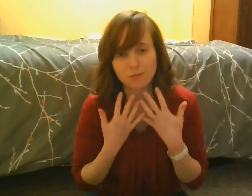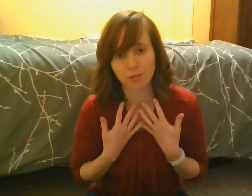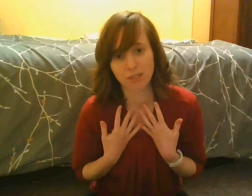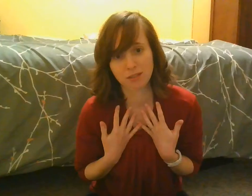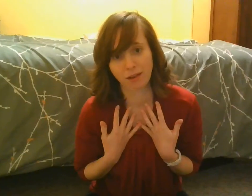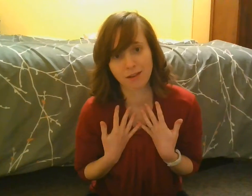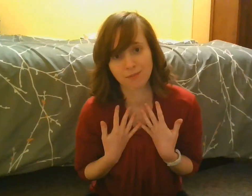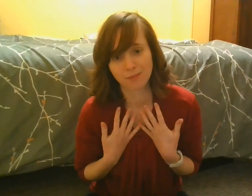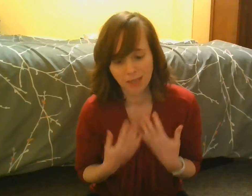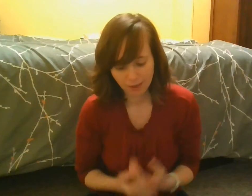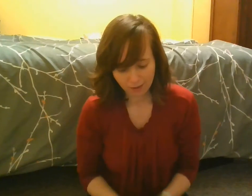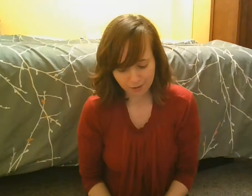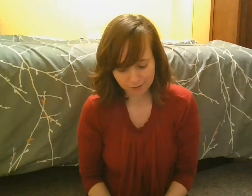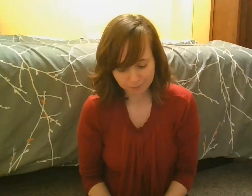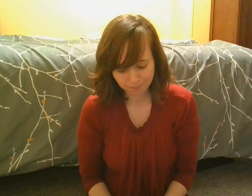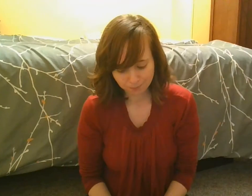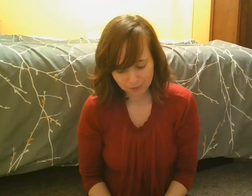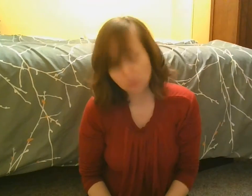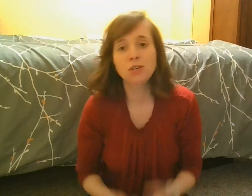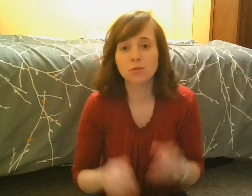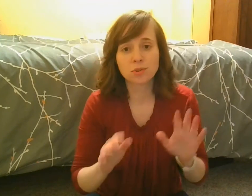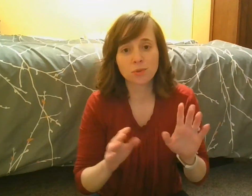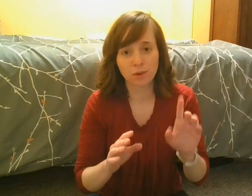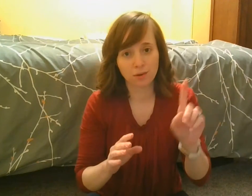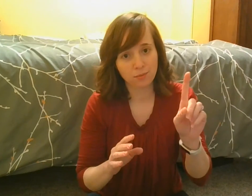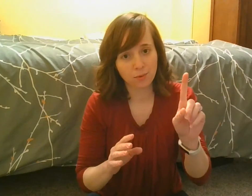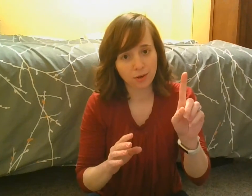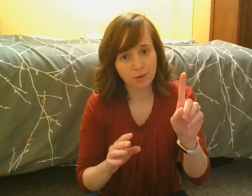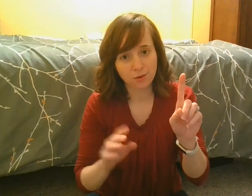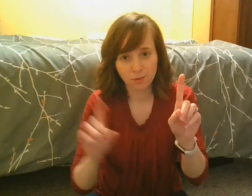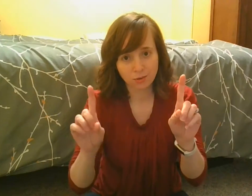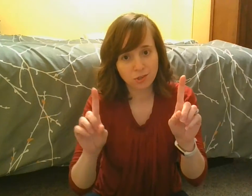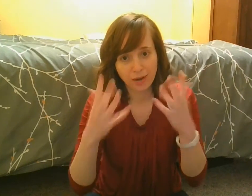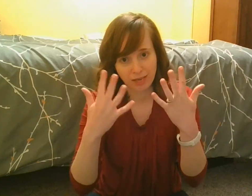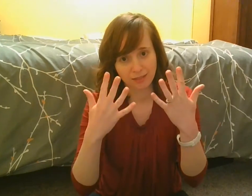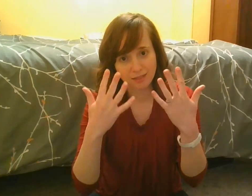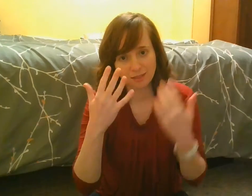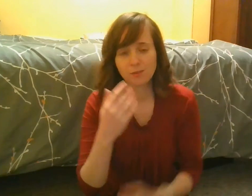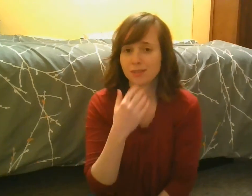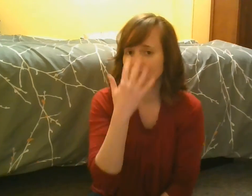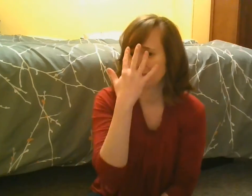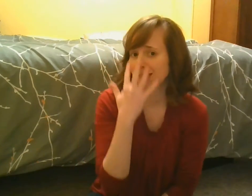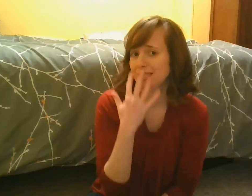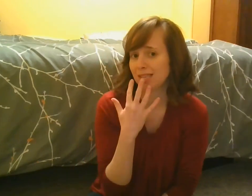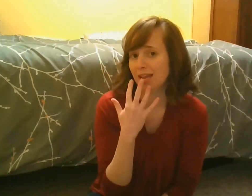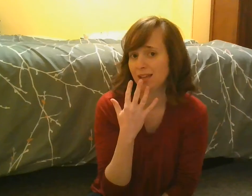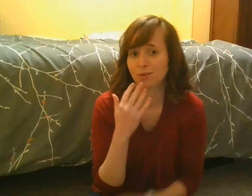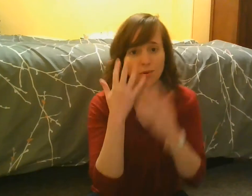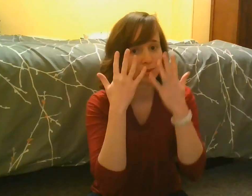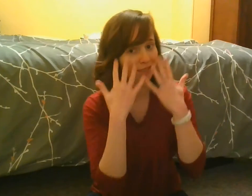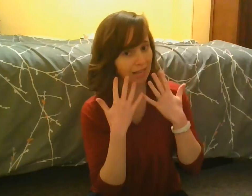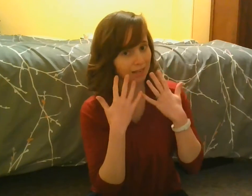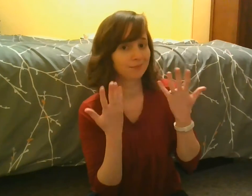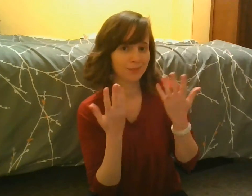feeling sad. You can use 1 or 2 hands, so you can just say sad or sad. Either